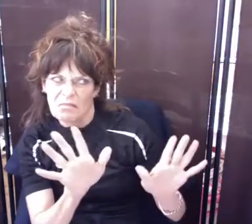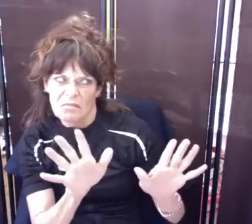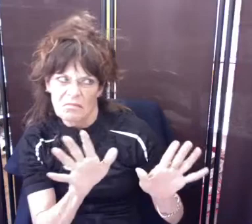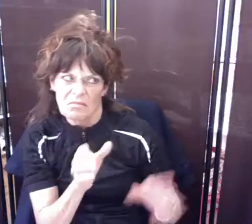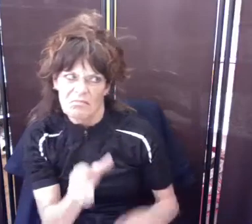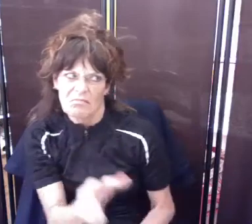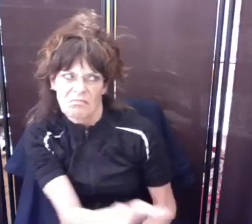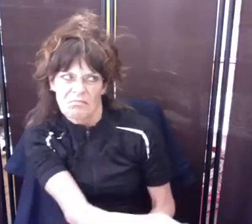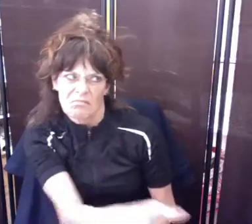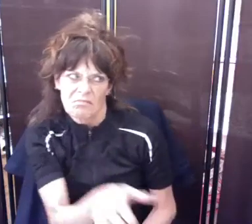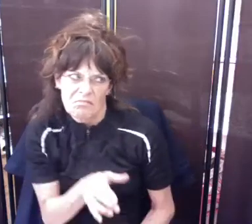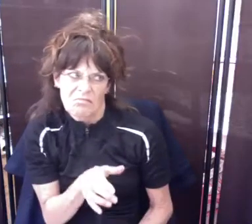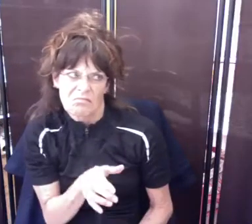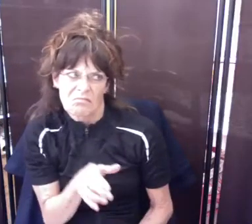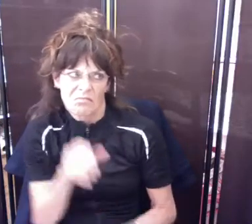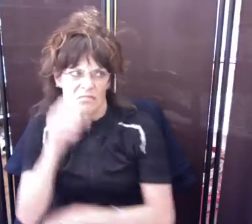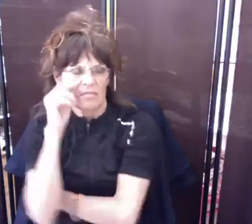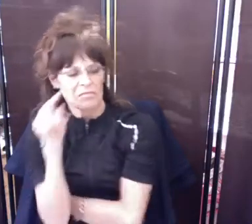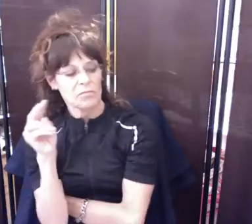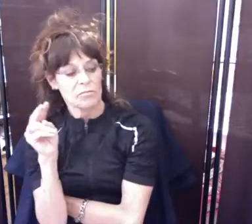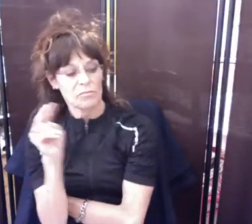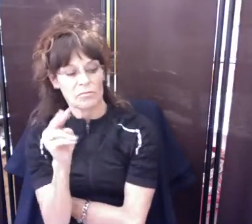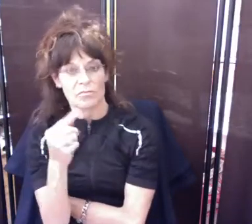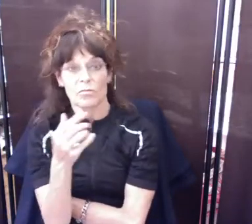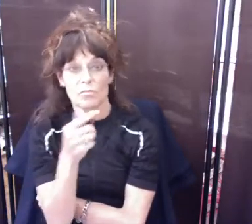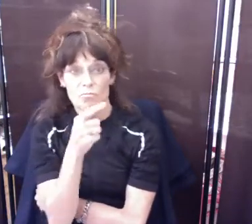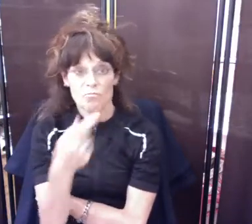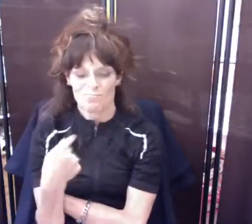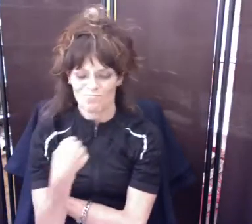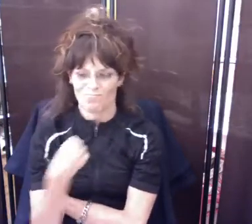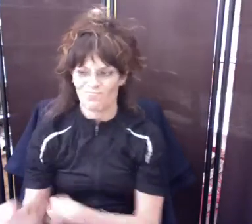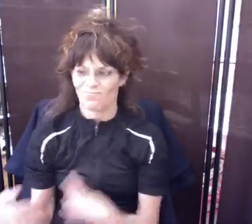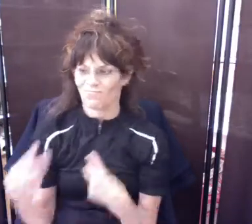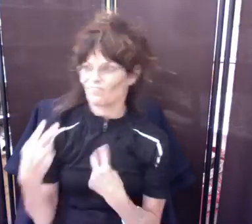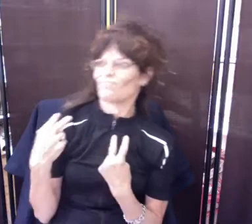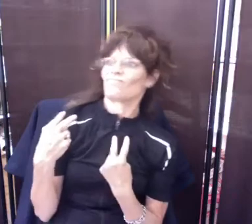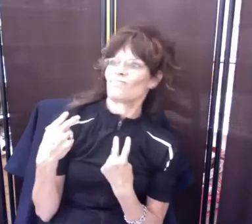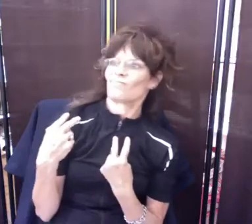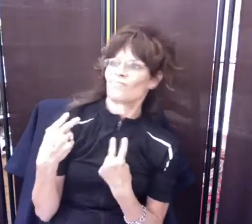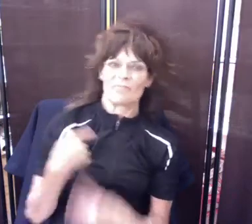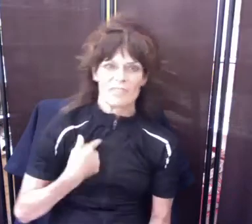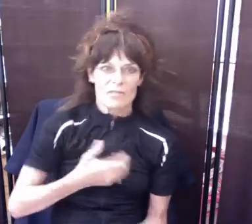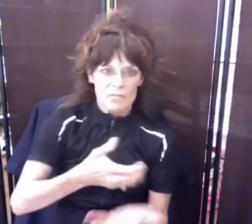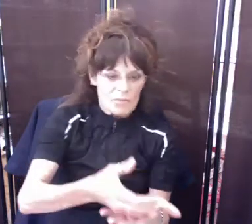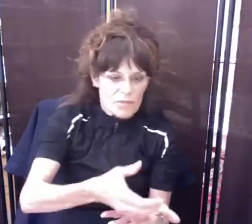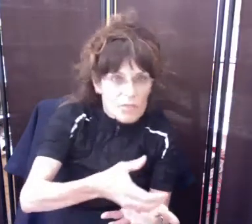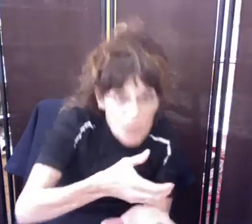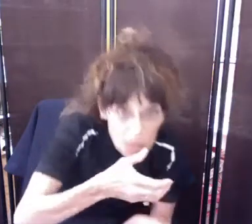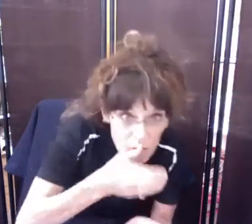kind of just watched the show. And because what happened with me was I drank my glass, I finished their glasses, I